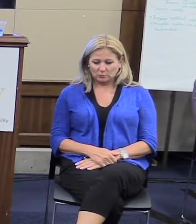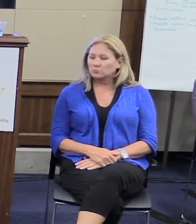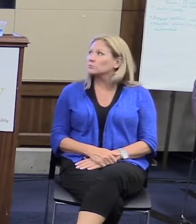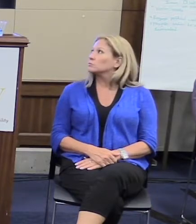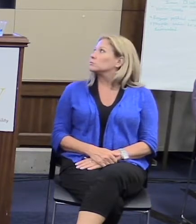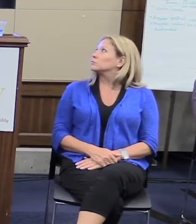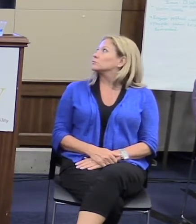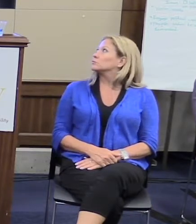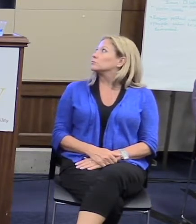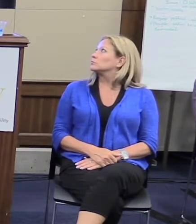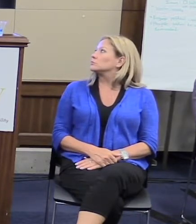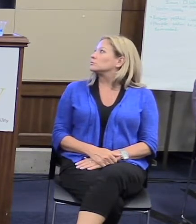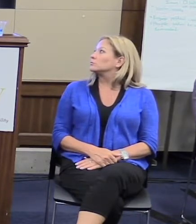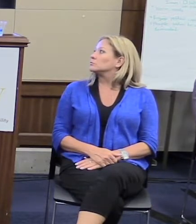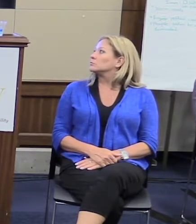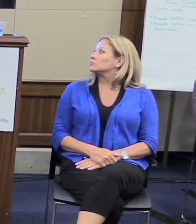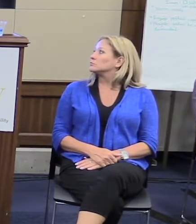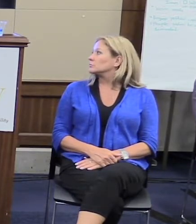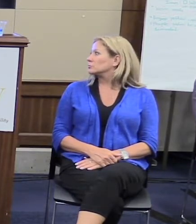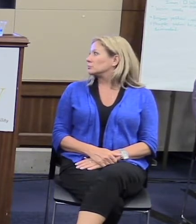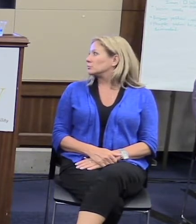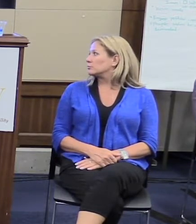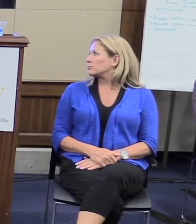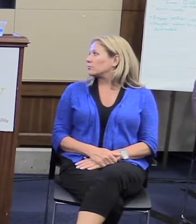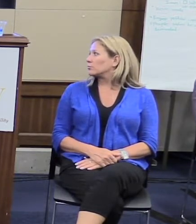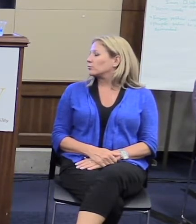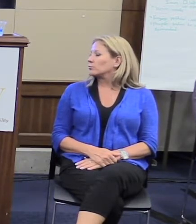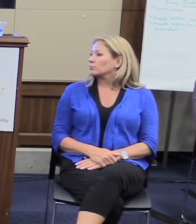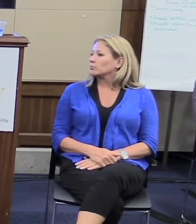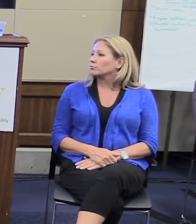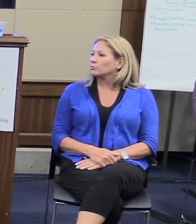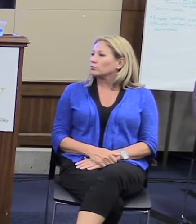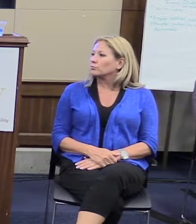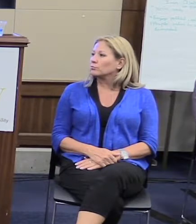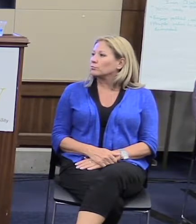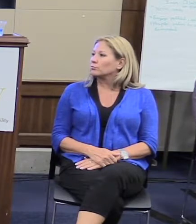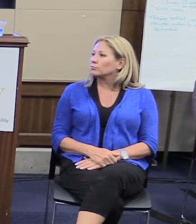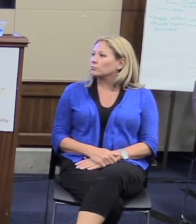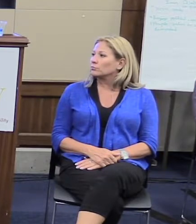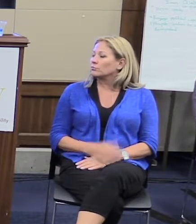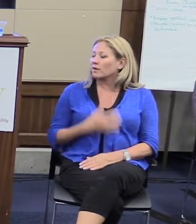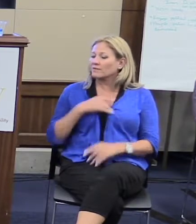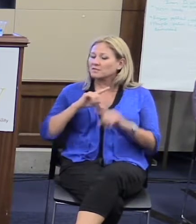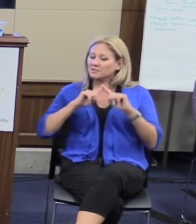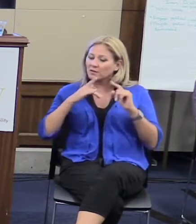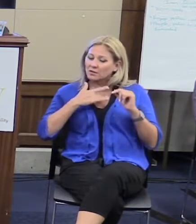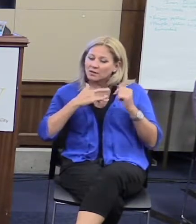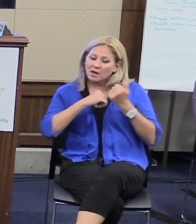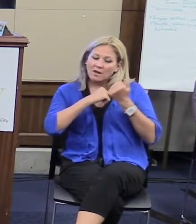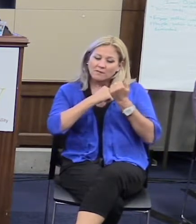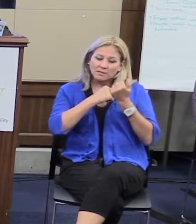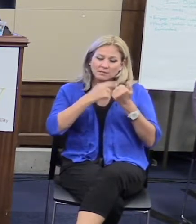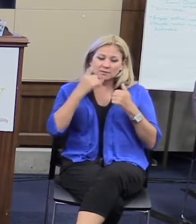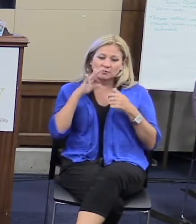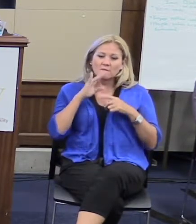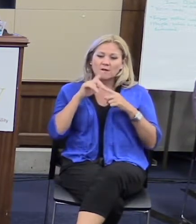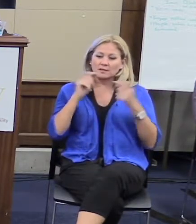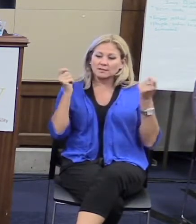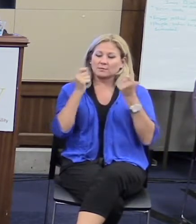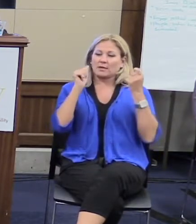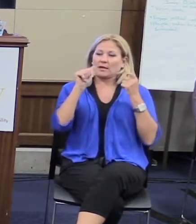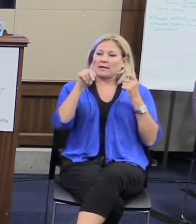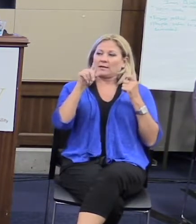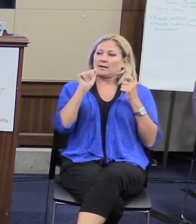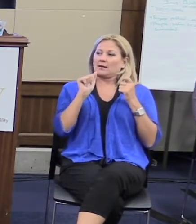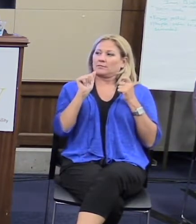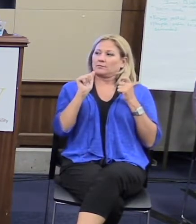a somewhat of a different advocacy, I think, than is typical that you usually start with about the celebration of the 30th anniversary